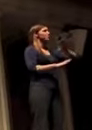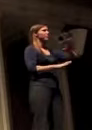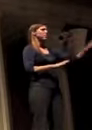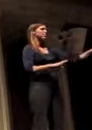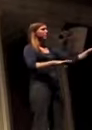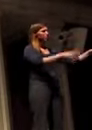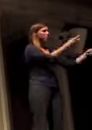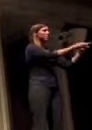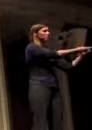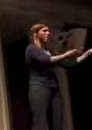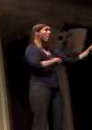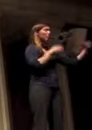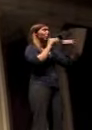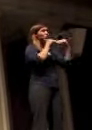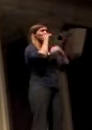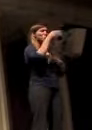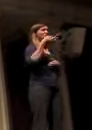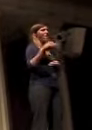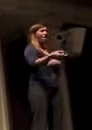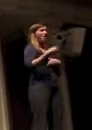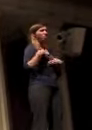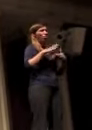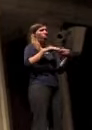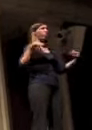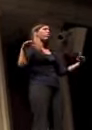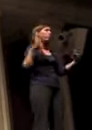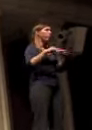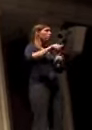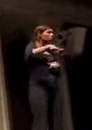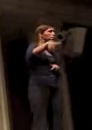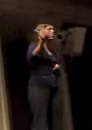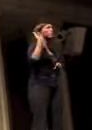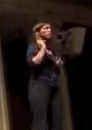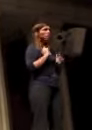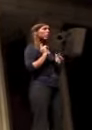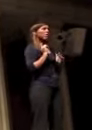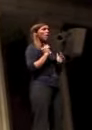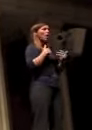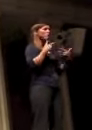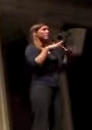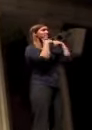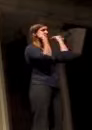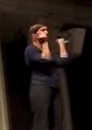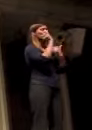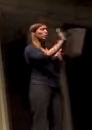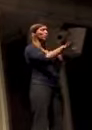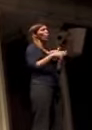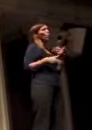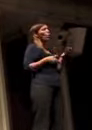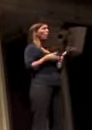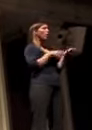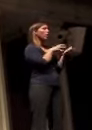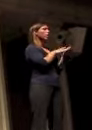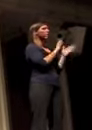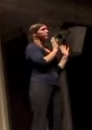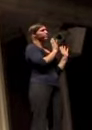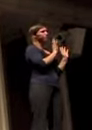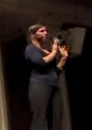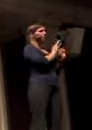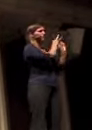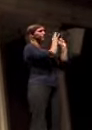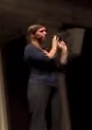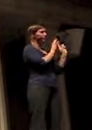And though we are not used to pretty polishing, it is hard out here for us cornerstone stories. Running typewriters and guitars are cool, I